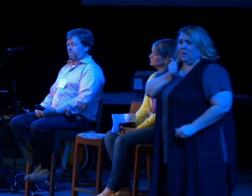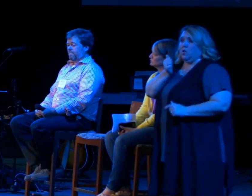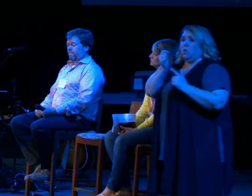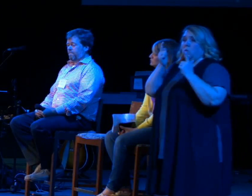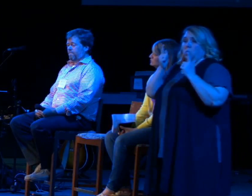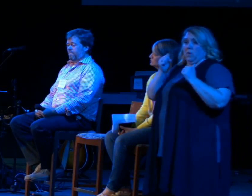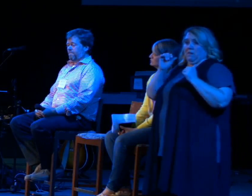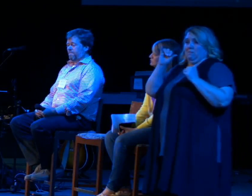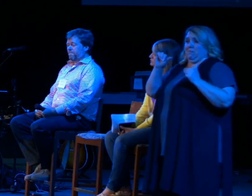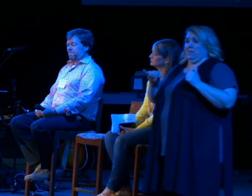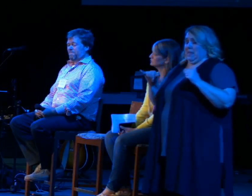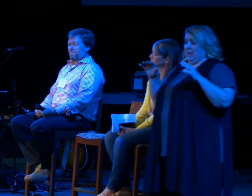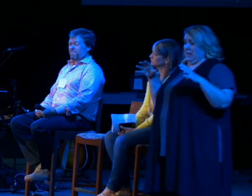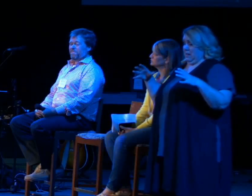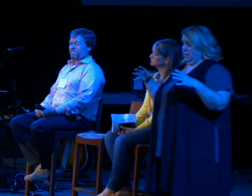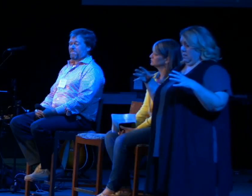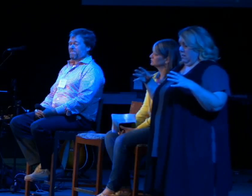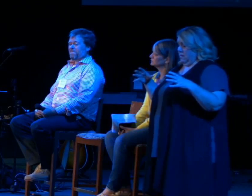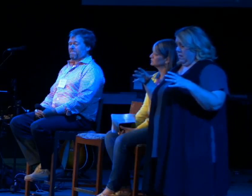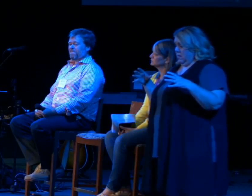this